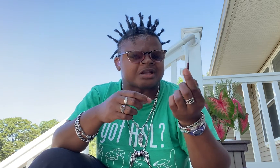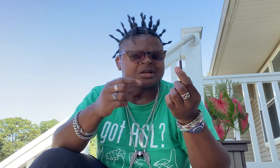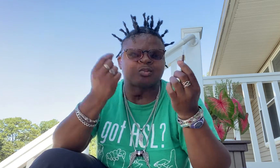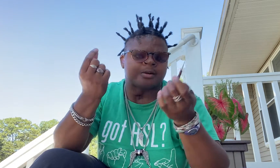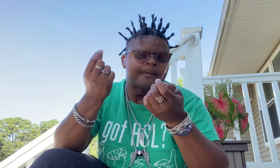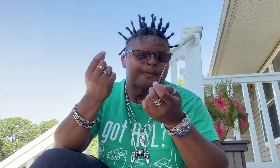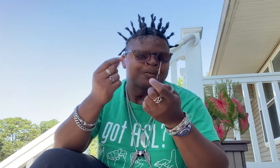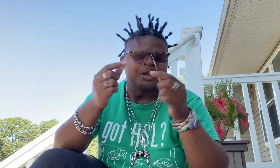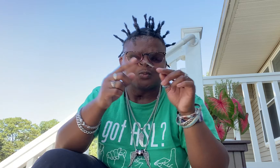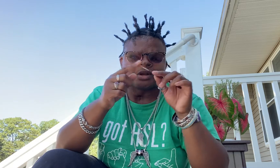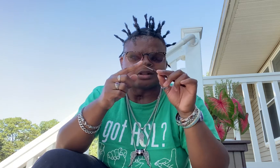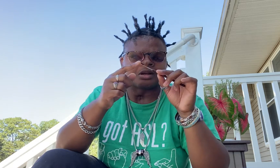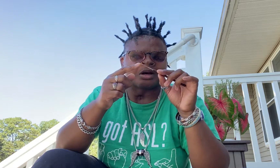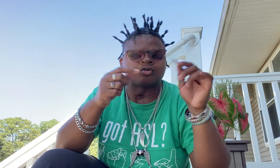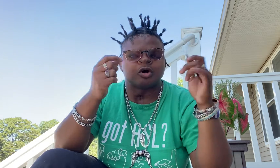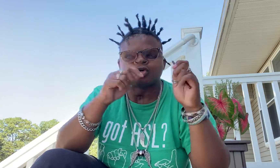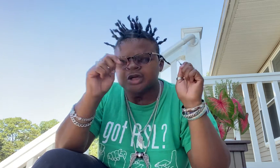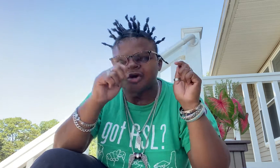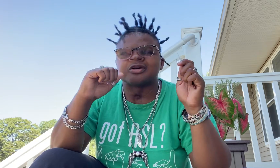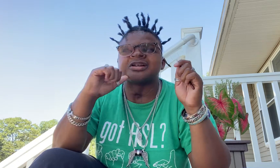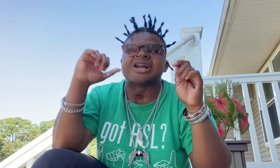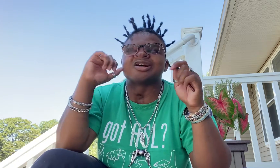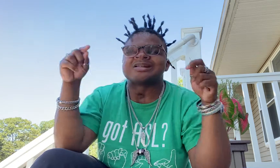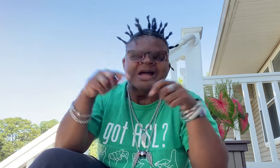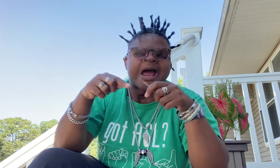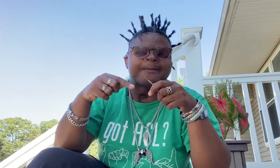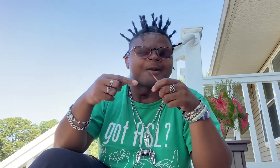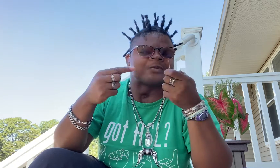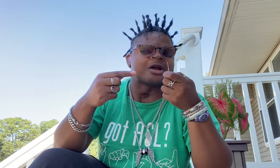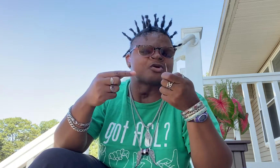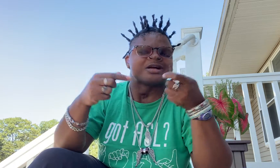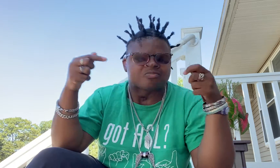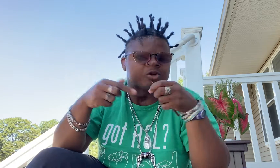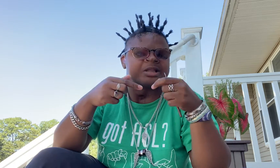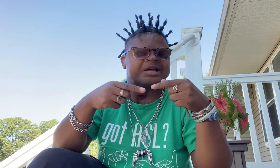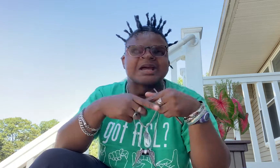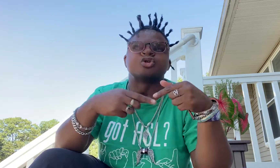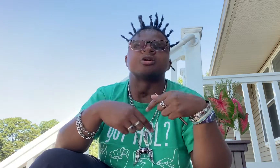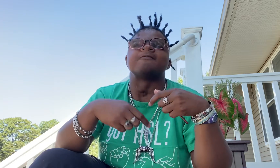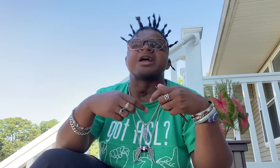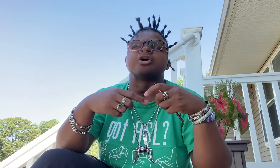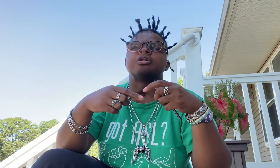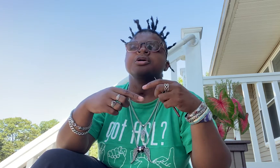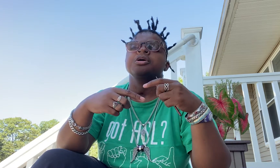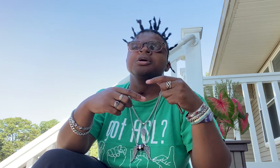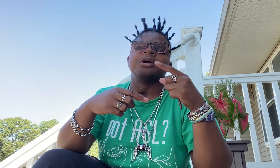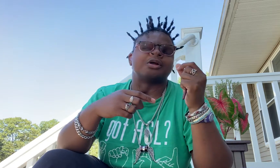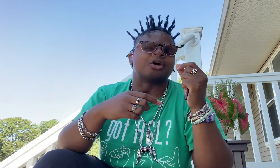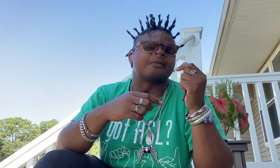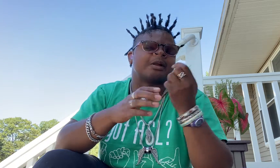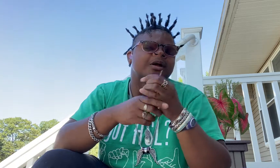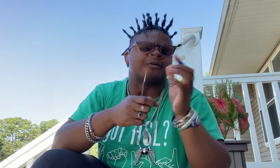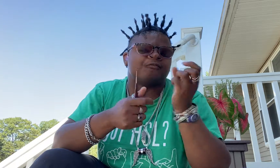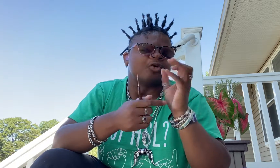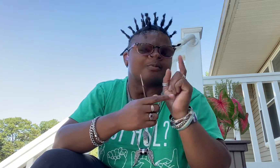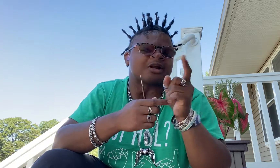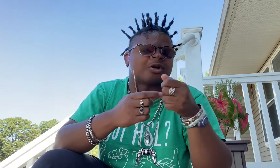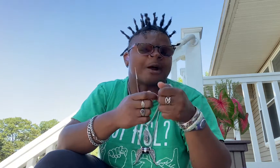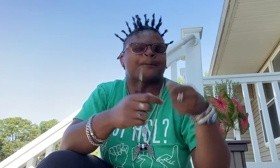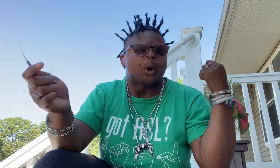with the crochet hook. Yes, I stabbed my finger really into the finger, and it took me like a few minutes to pull it